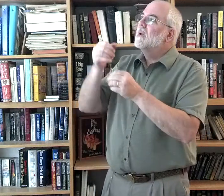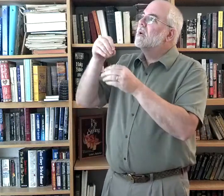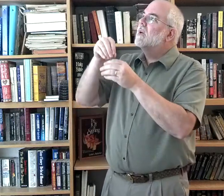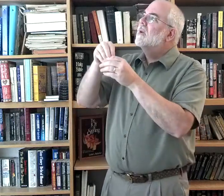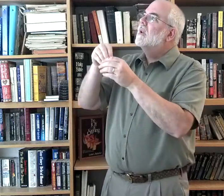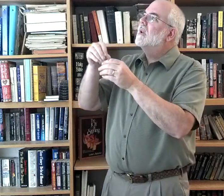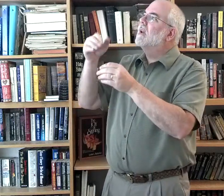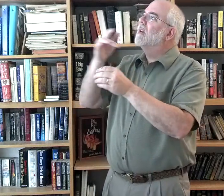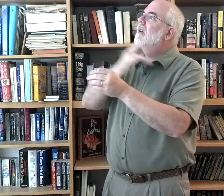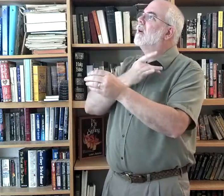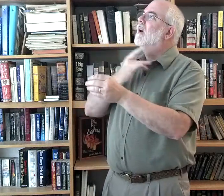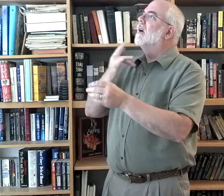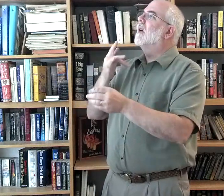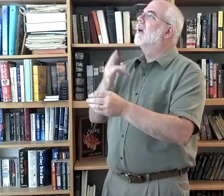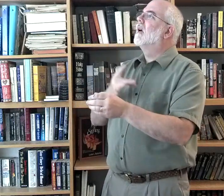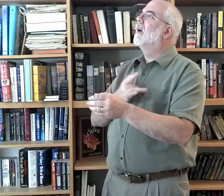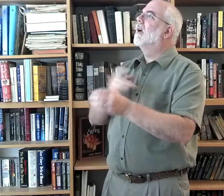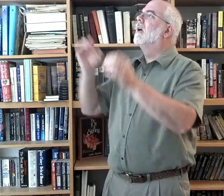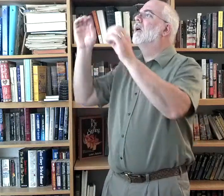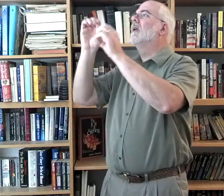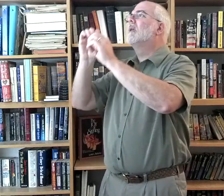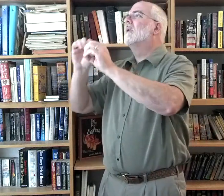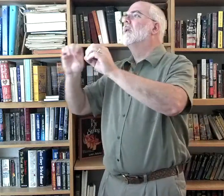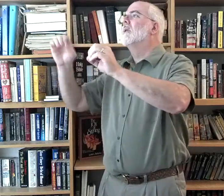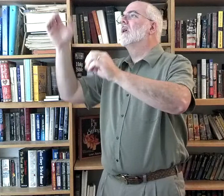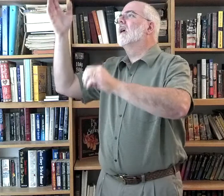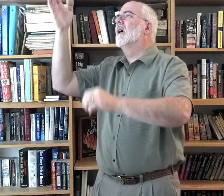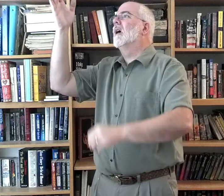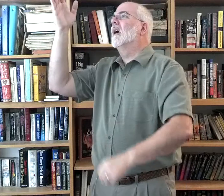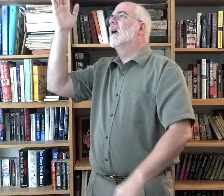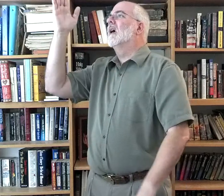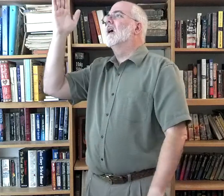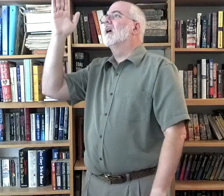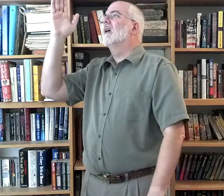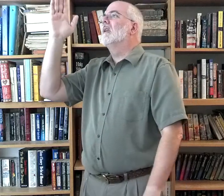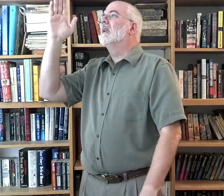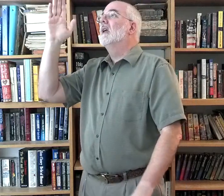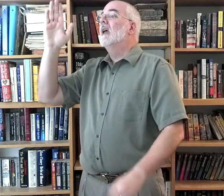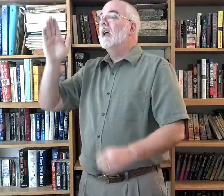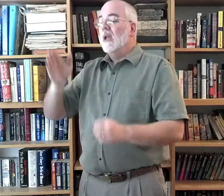purer in heart, O God,